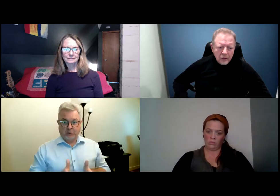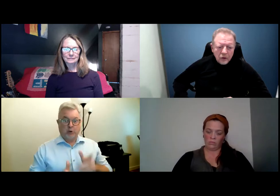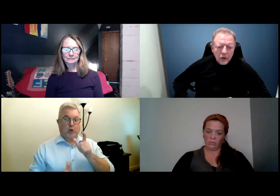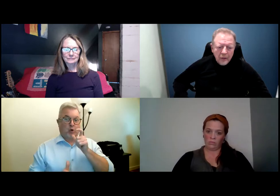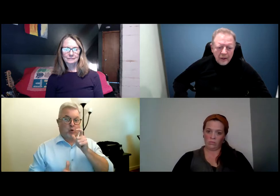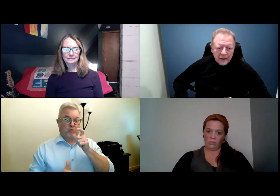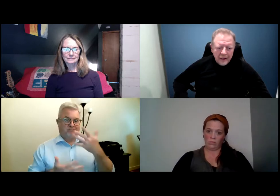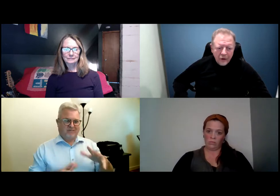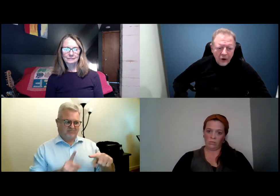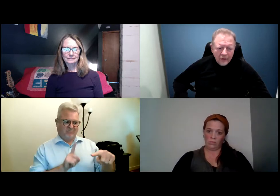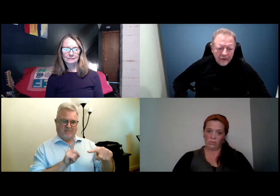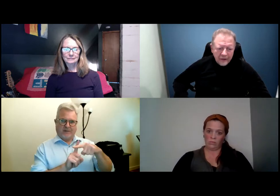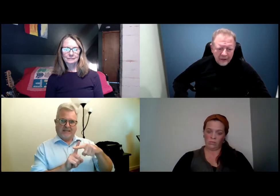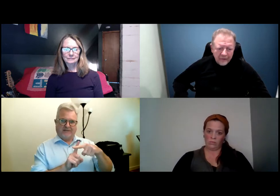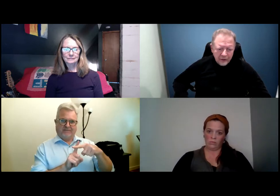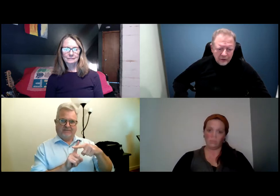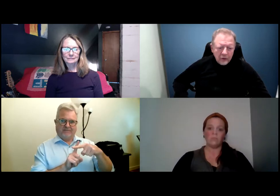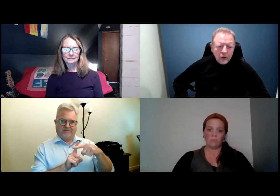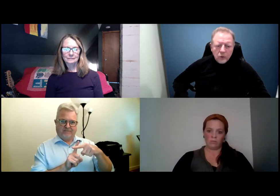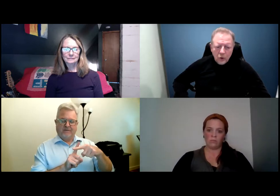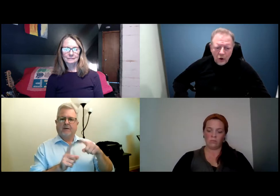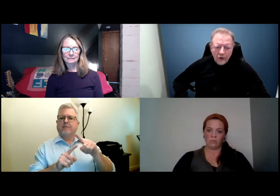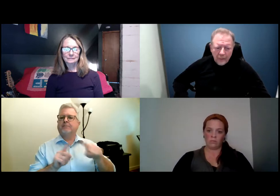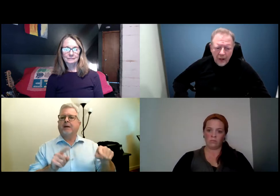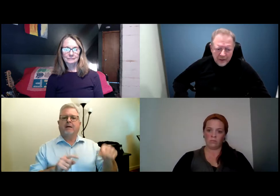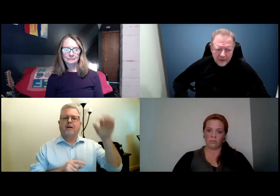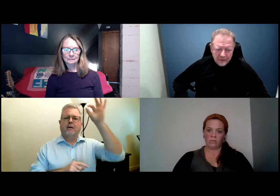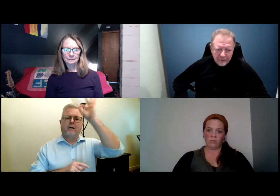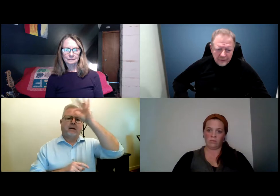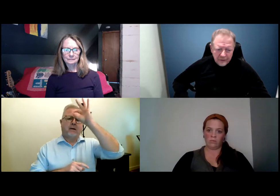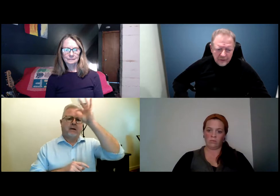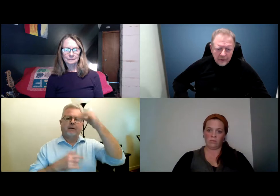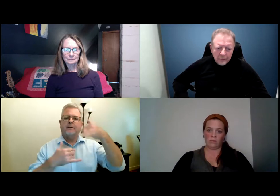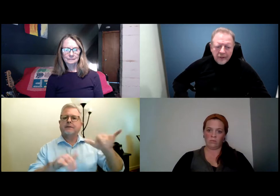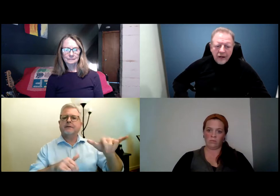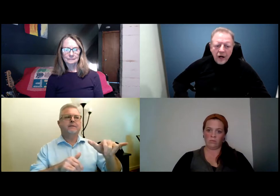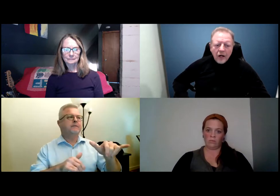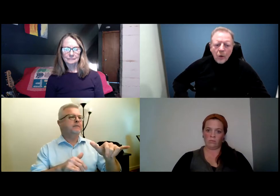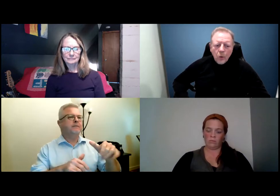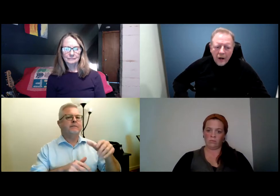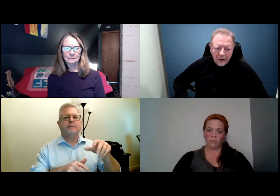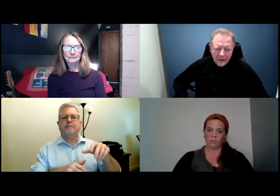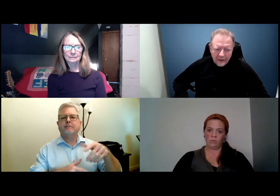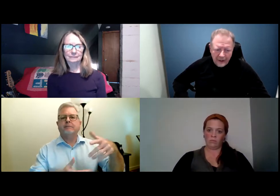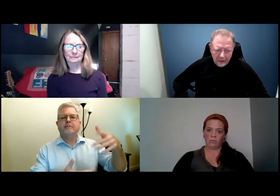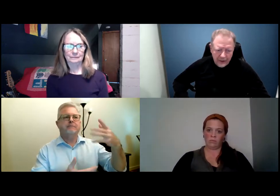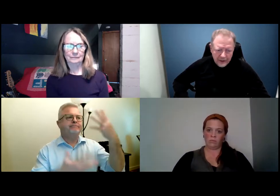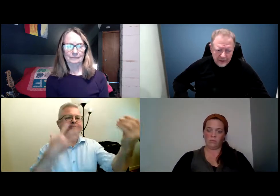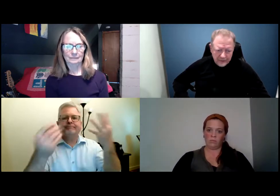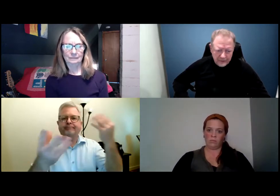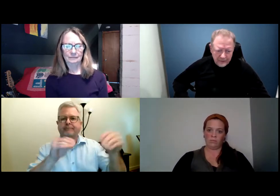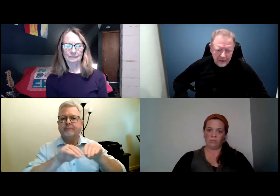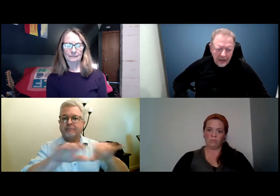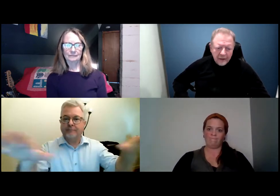So you're talking about a deaf or hard of hearing individual who is already positive, but they are unaware that they are